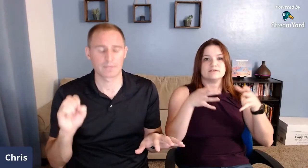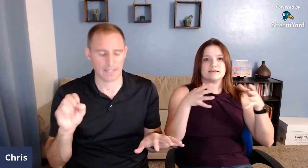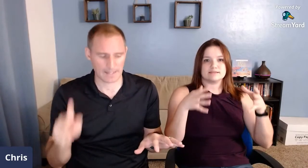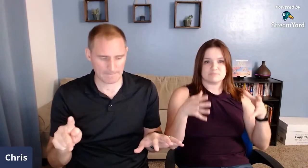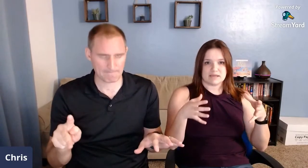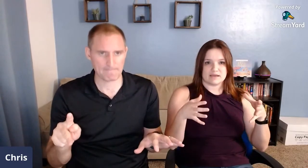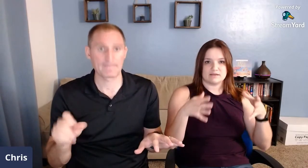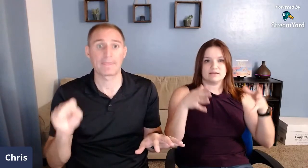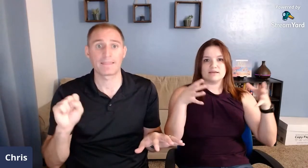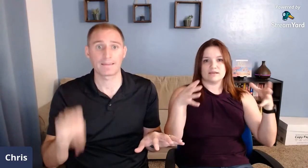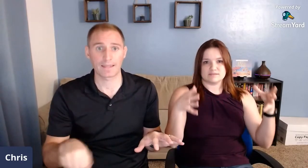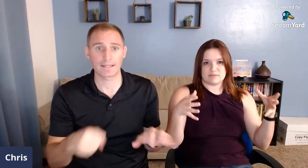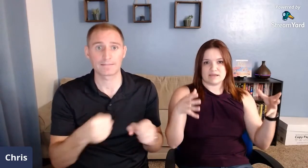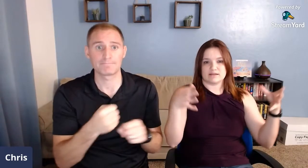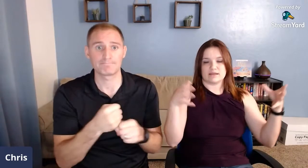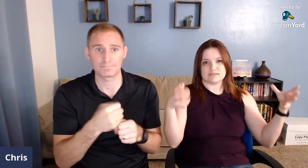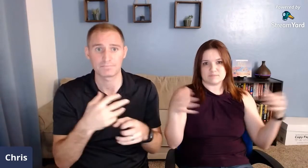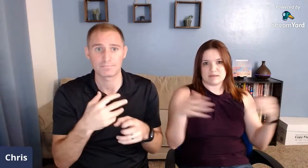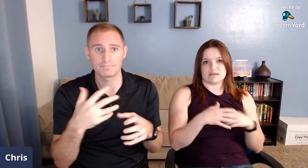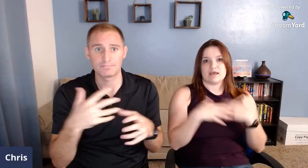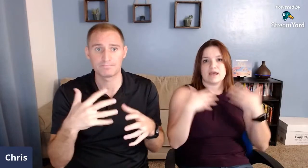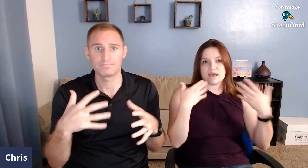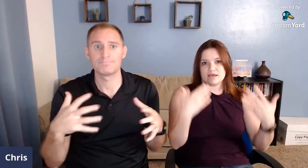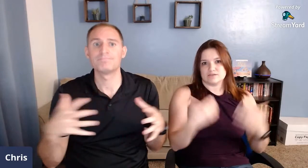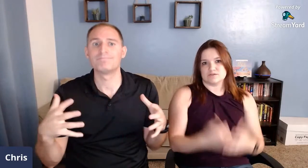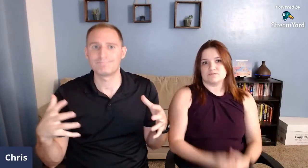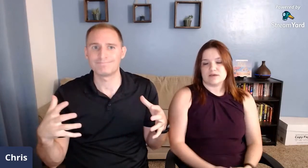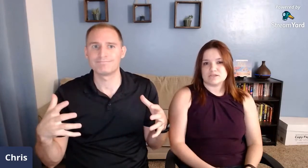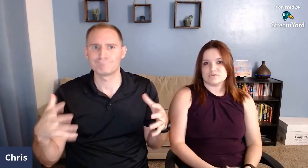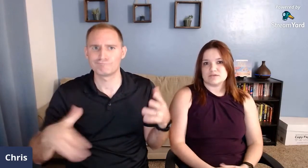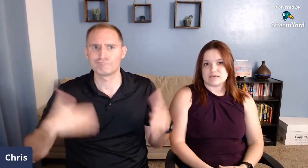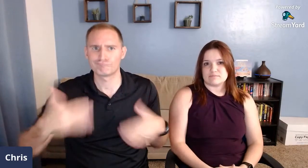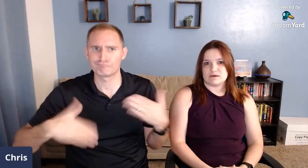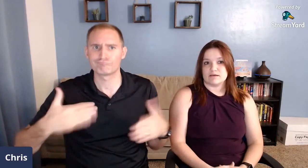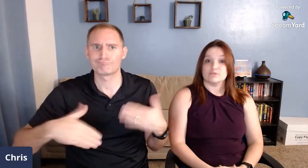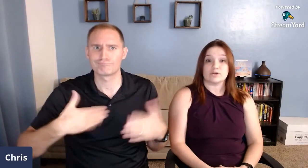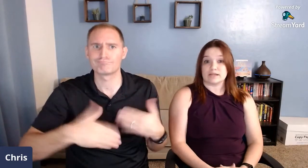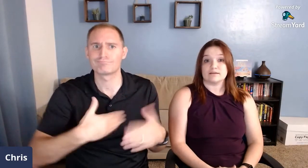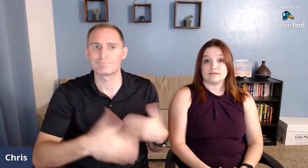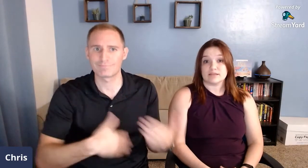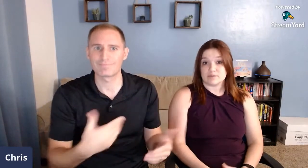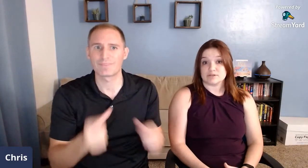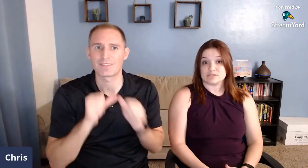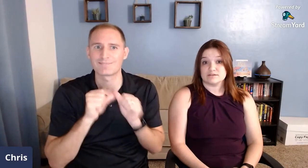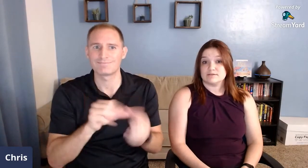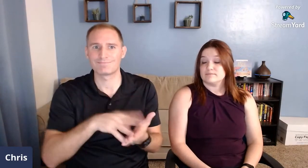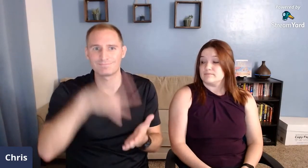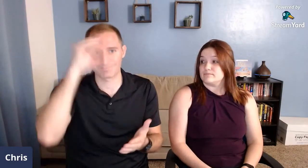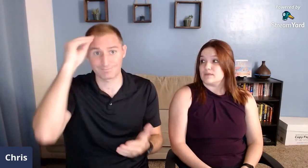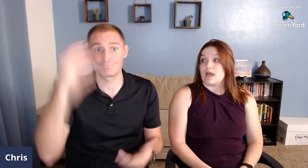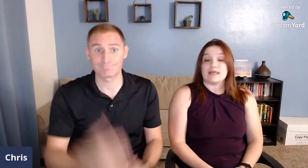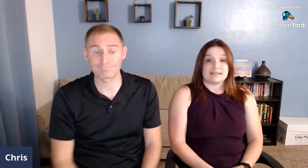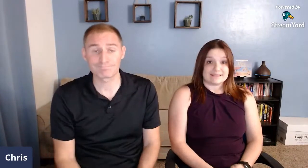expand, expand, expand, and expand as you keep learning the language.